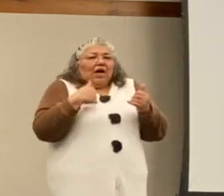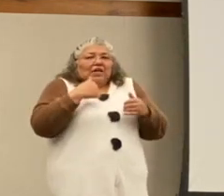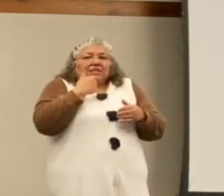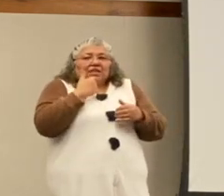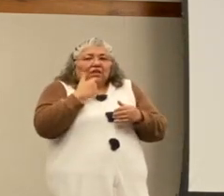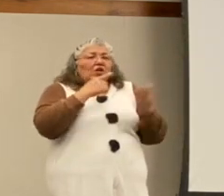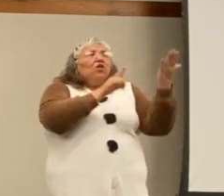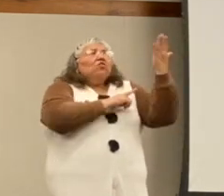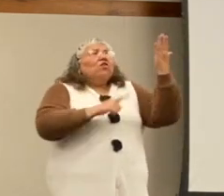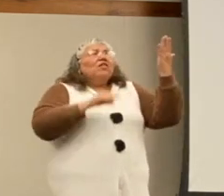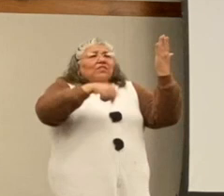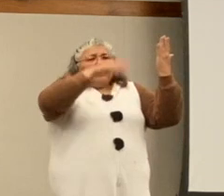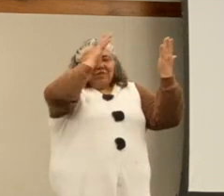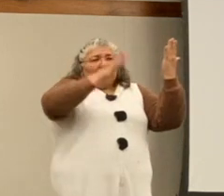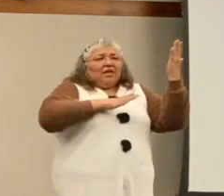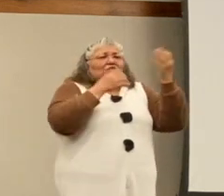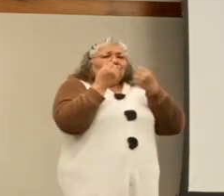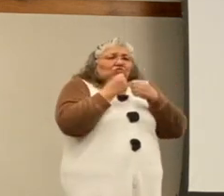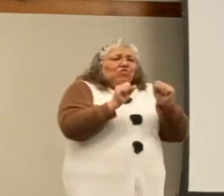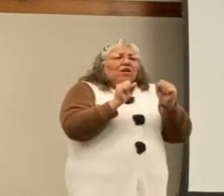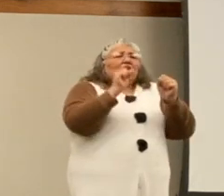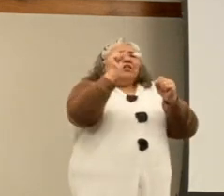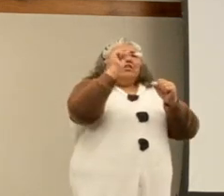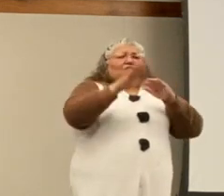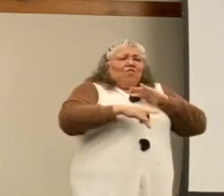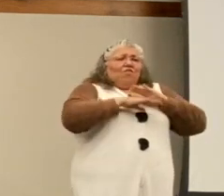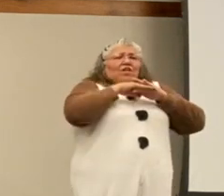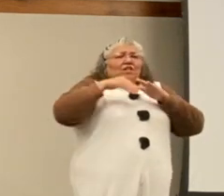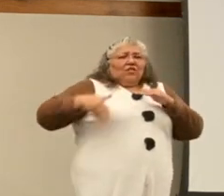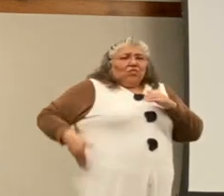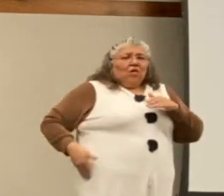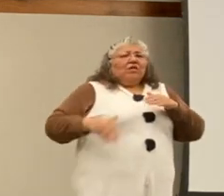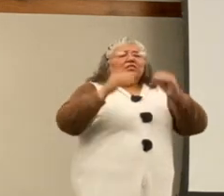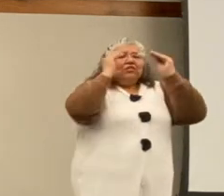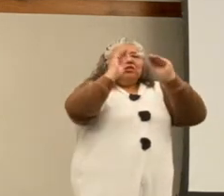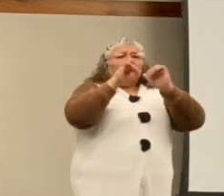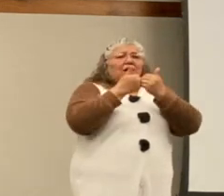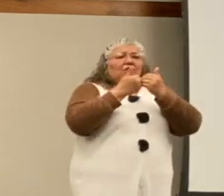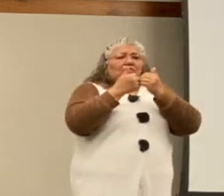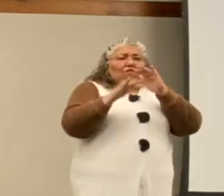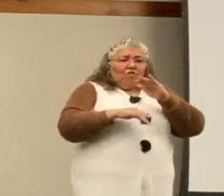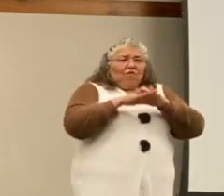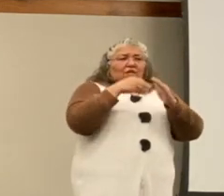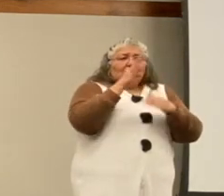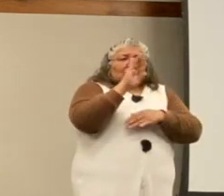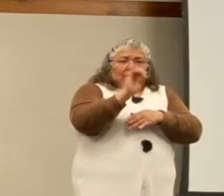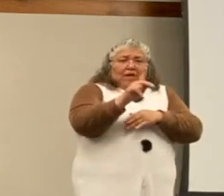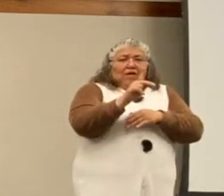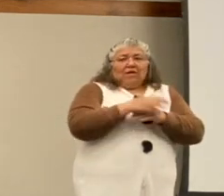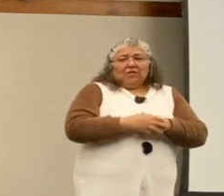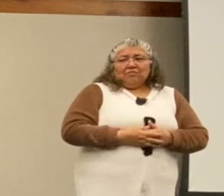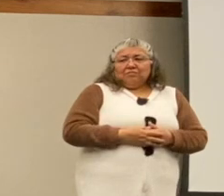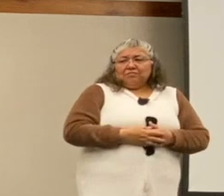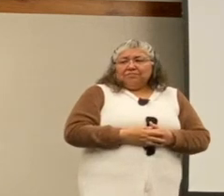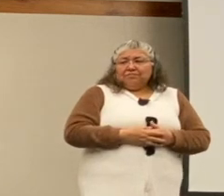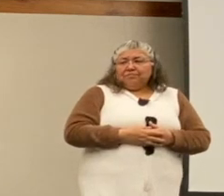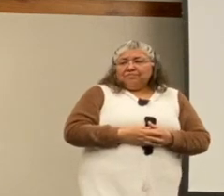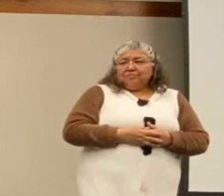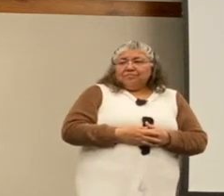was, Lord, this man is trying to fill his wallet. Teach him how to fill his bank account.